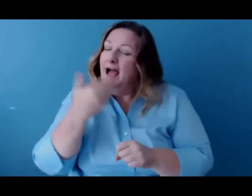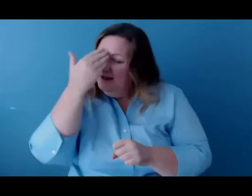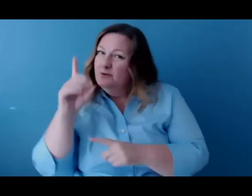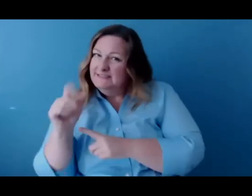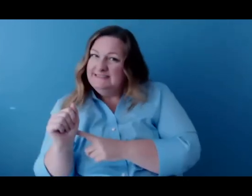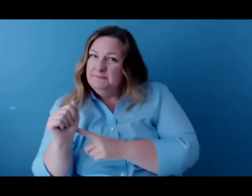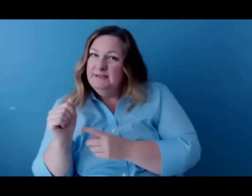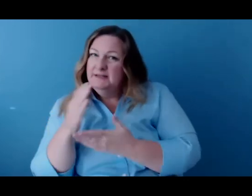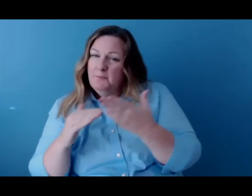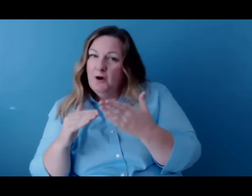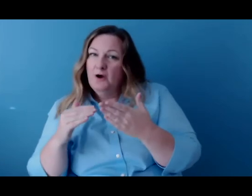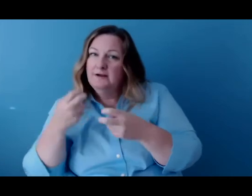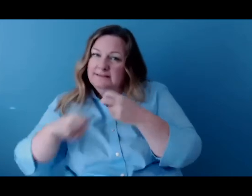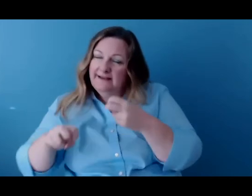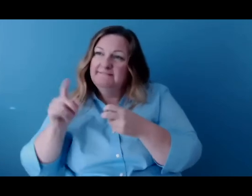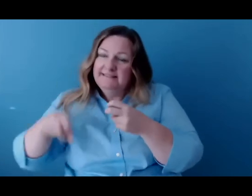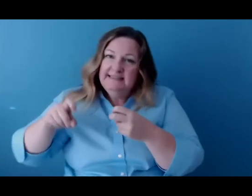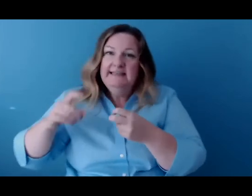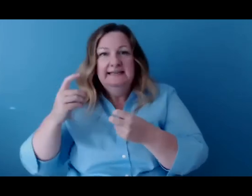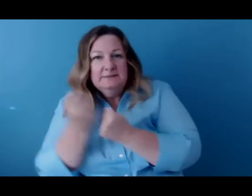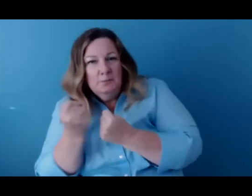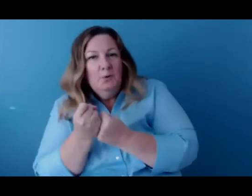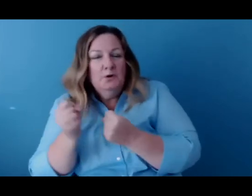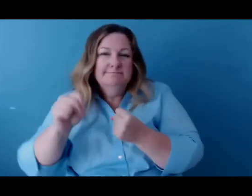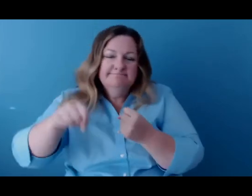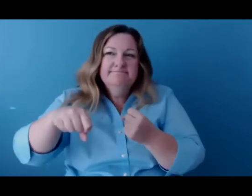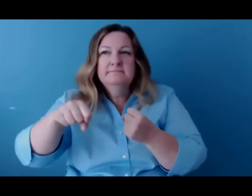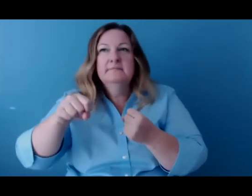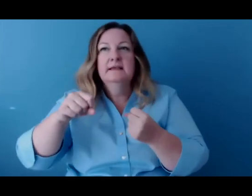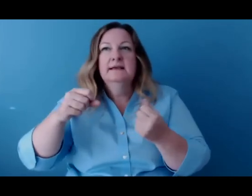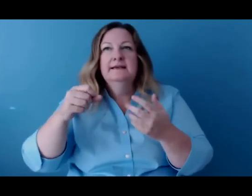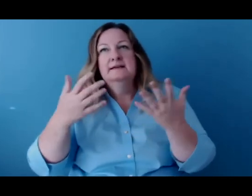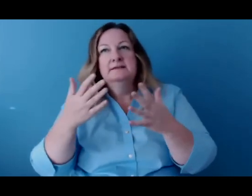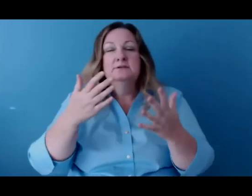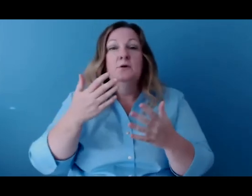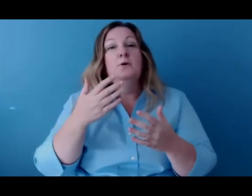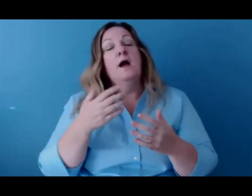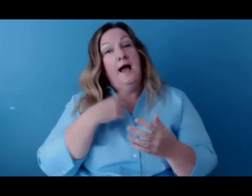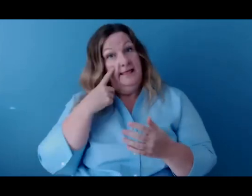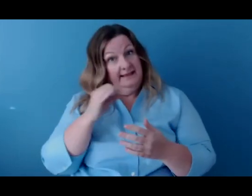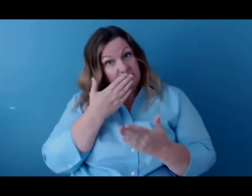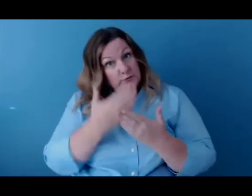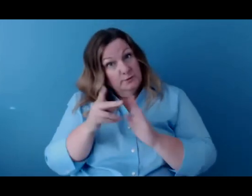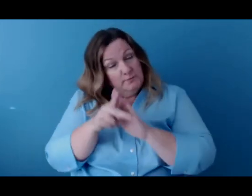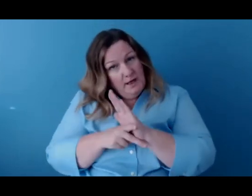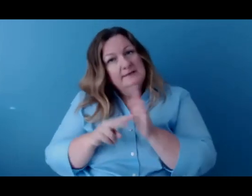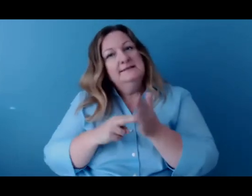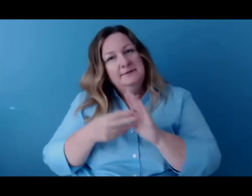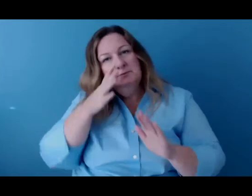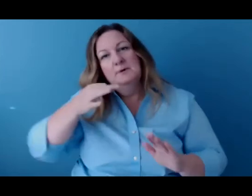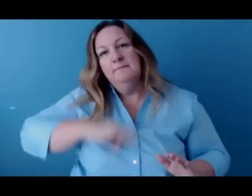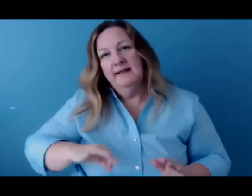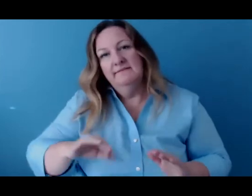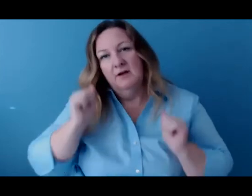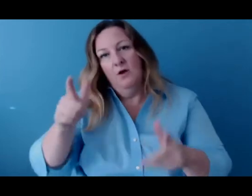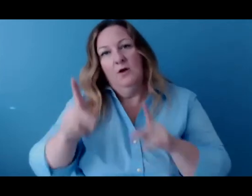in that needs to exist. That's obvious. That's better. There's good policy is good for everyone. And that's the part that I want to